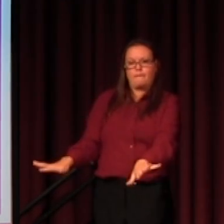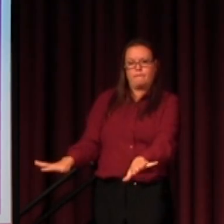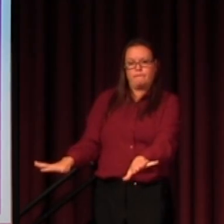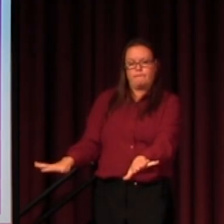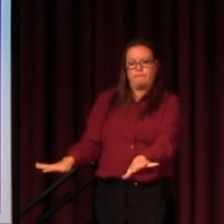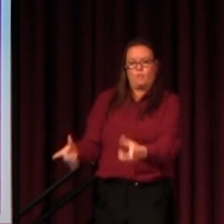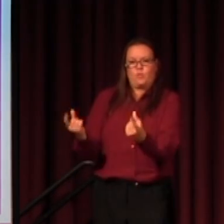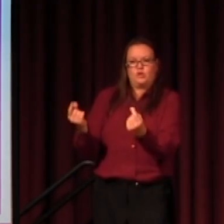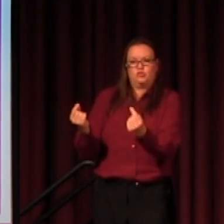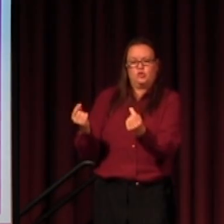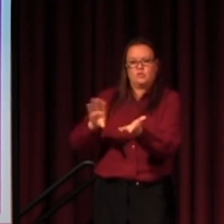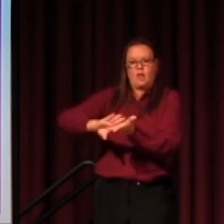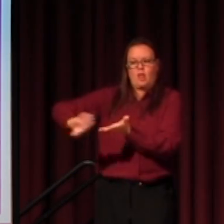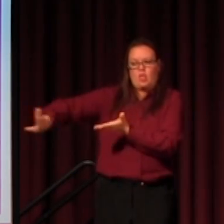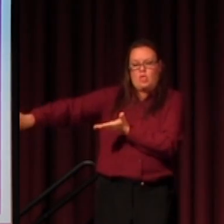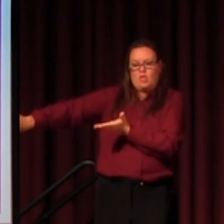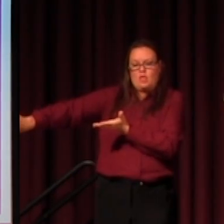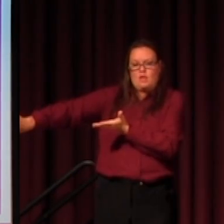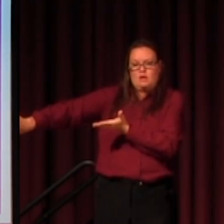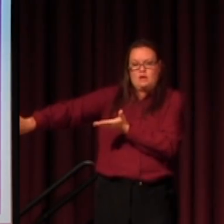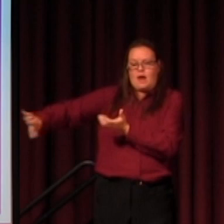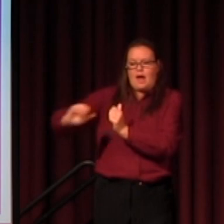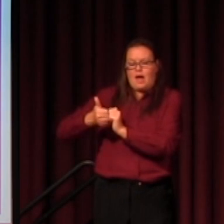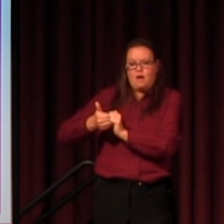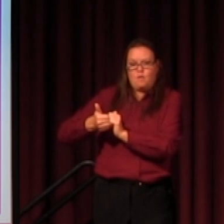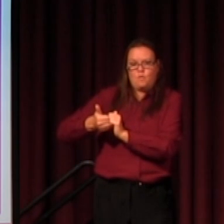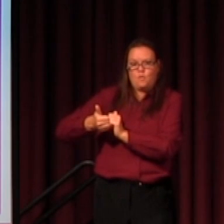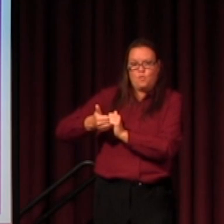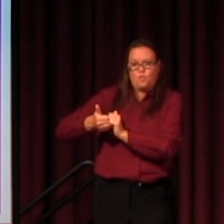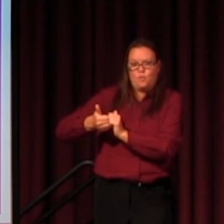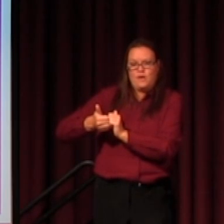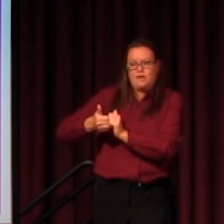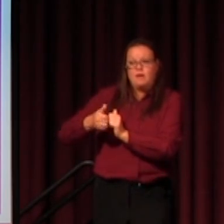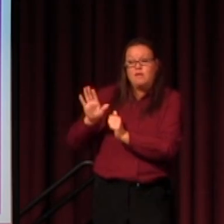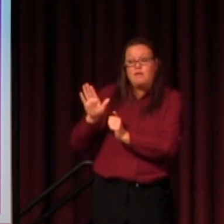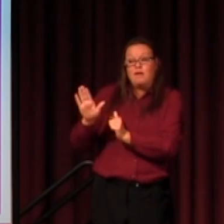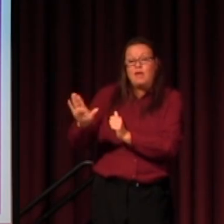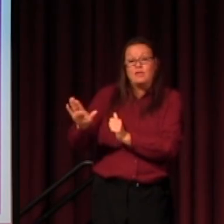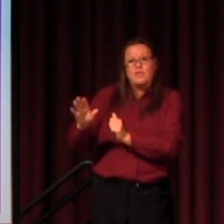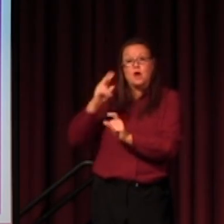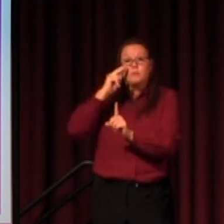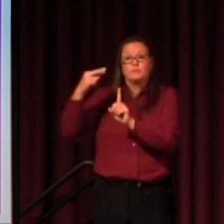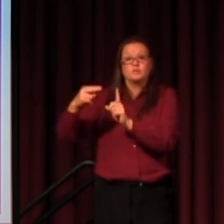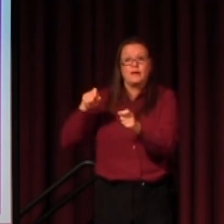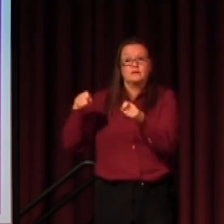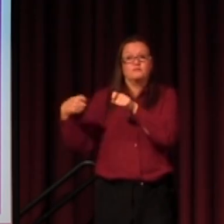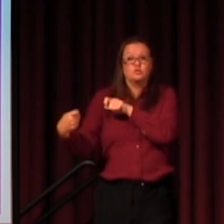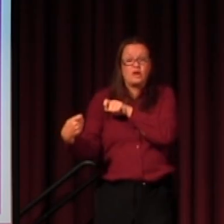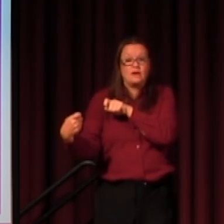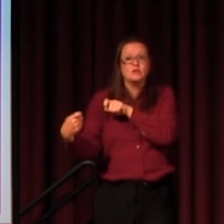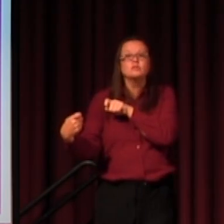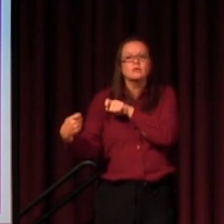Because not only is that good for me, it's good for them. The pain is bad.